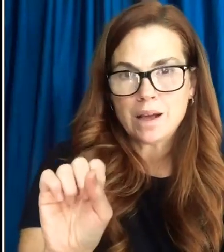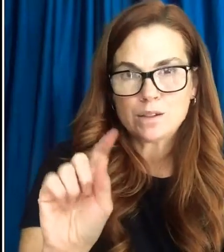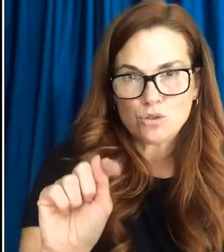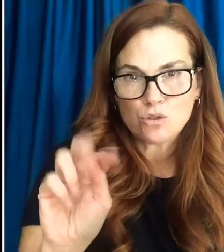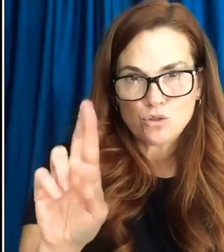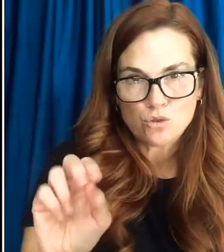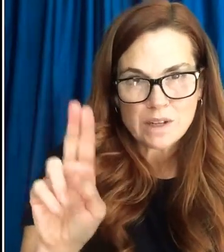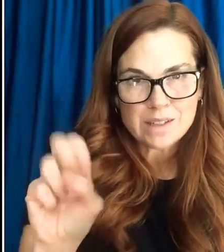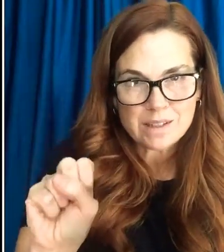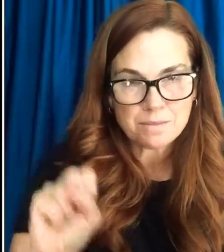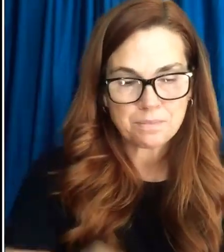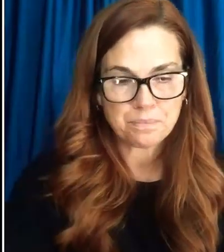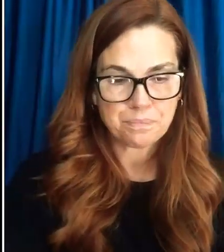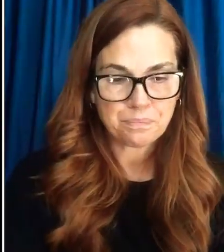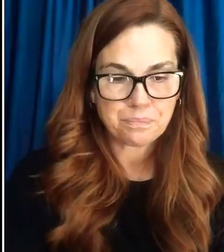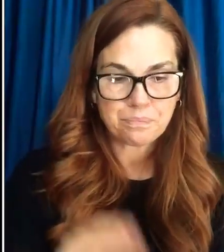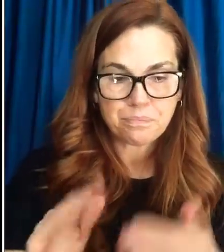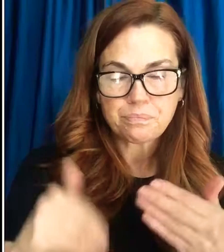Ooh, lustrous.